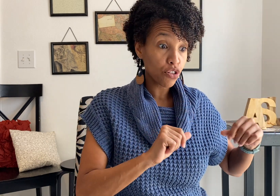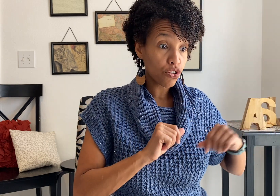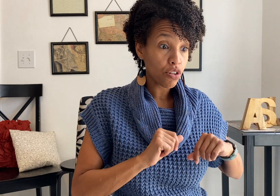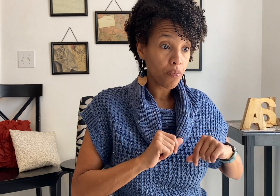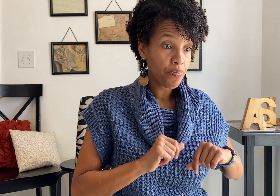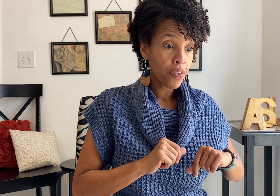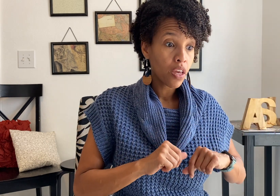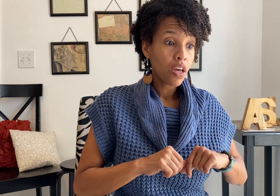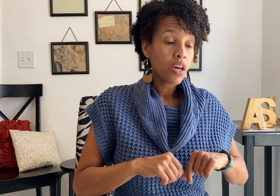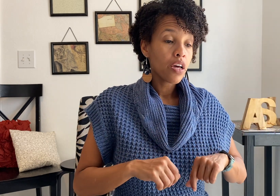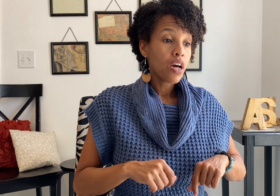first.